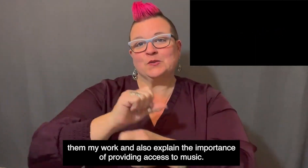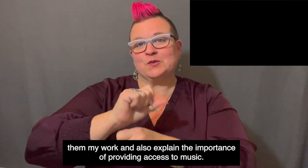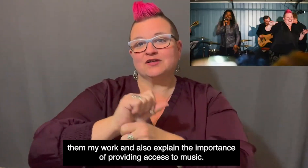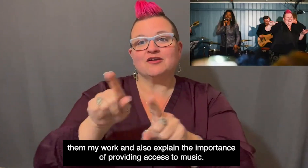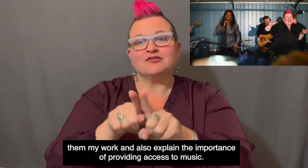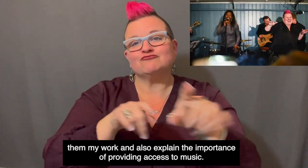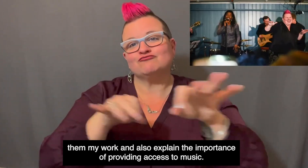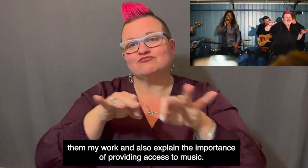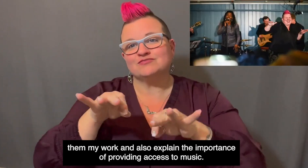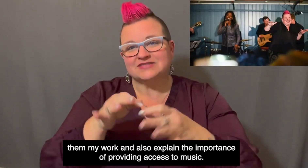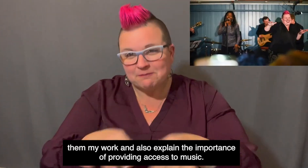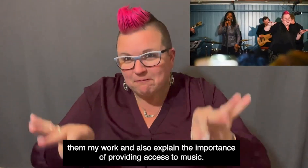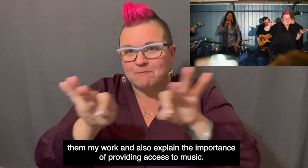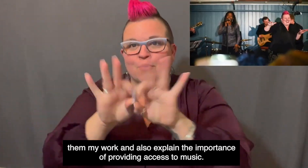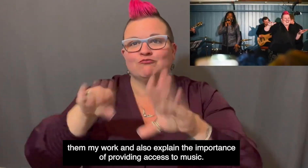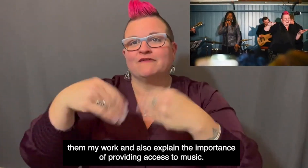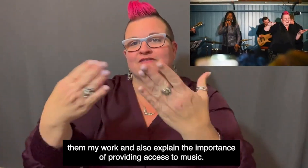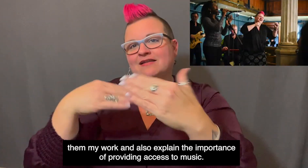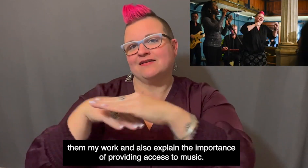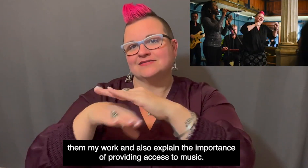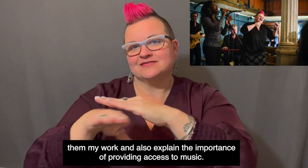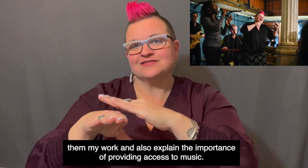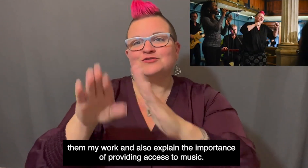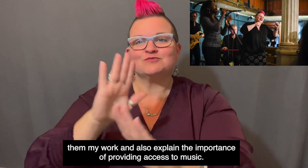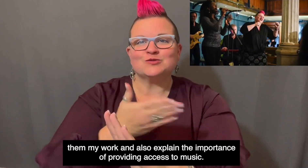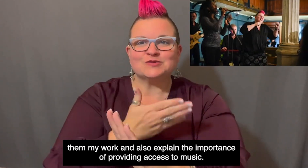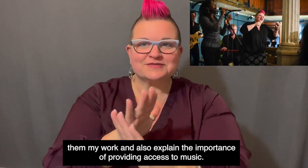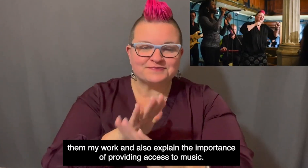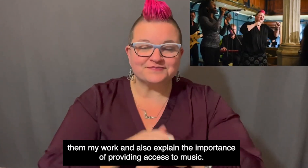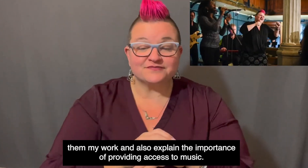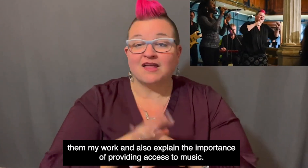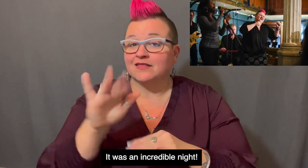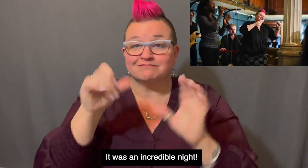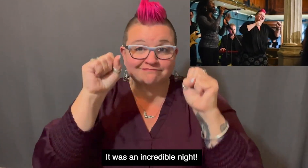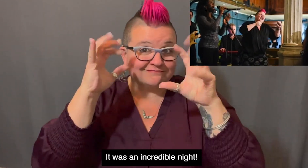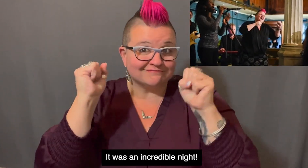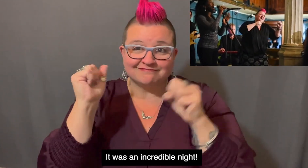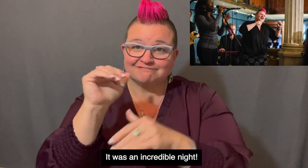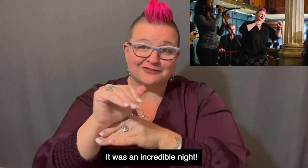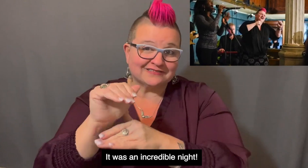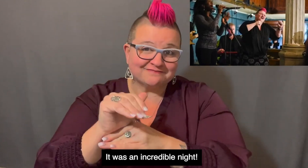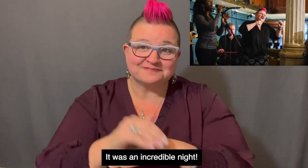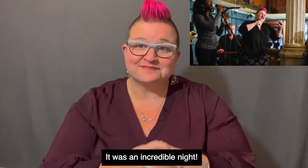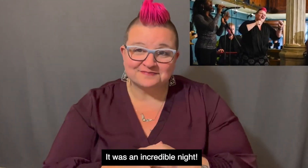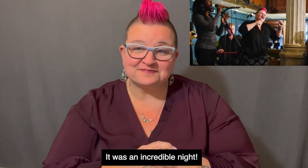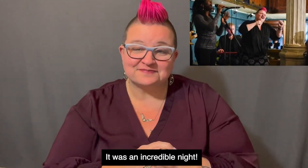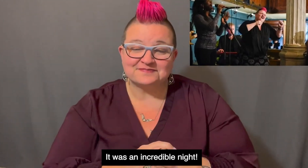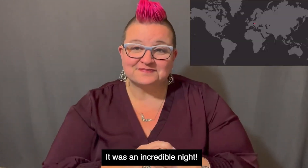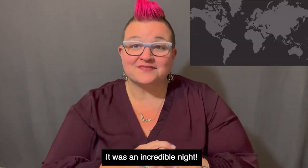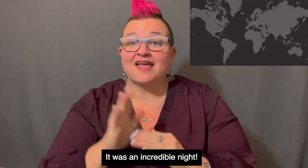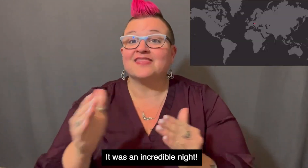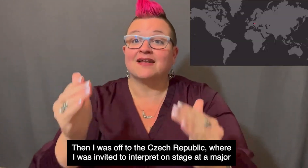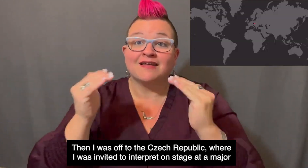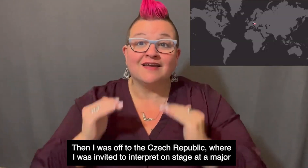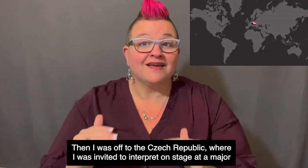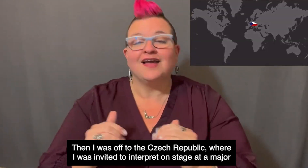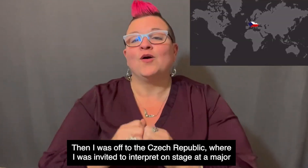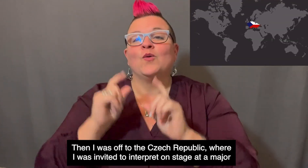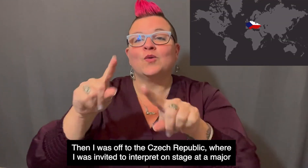and also explain the importance of providing access to music. It was an incredible night. Then I was off to the